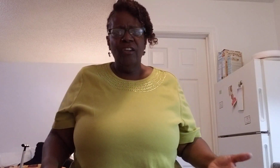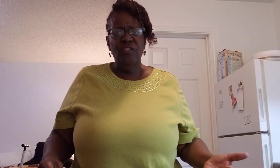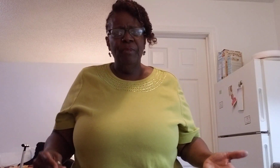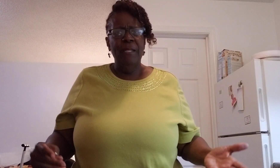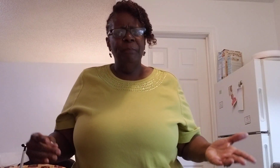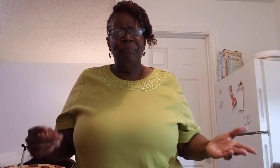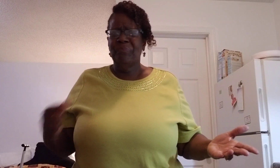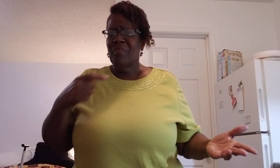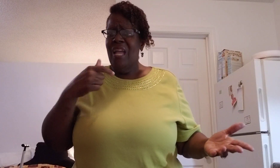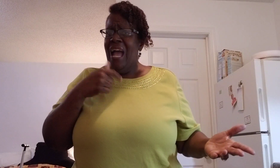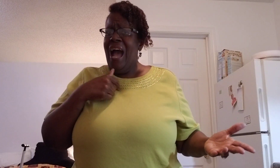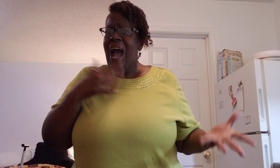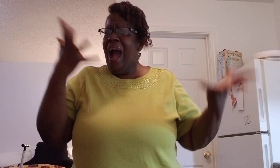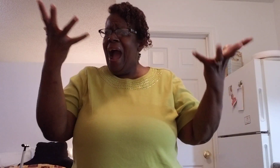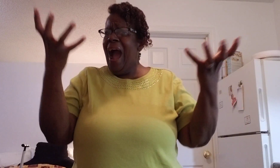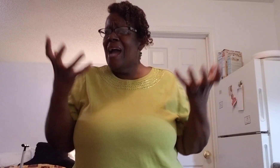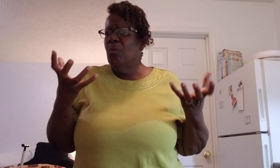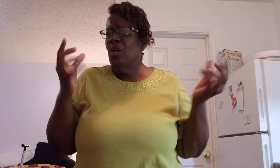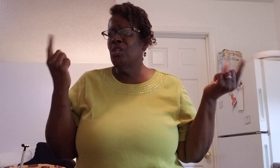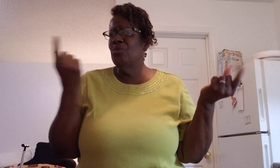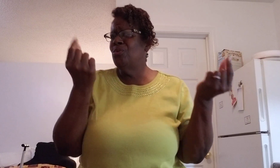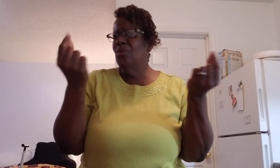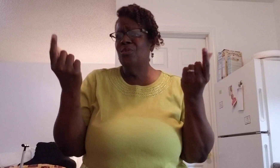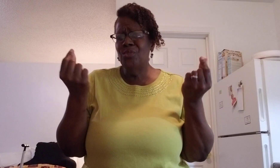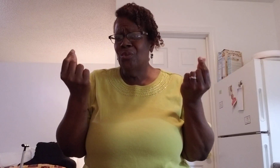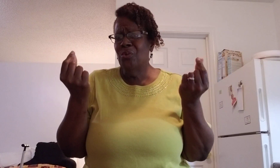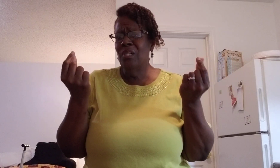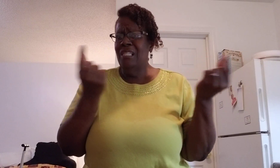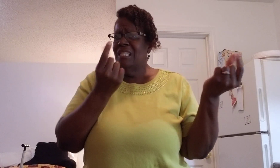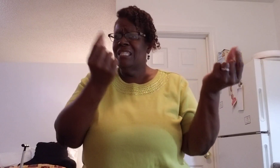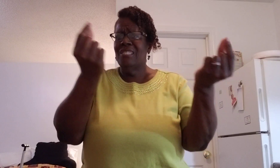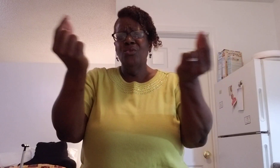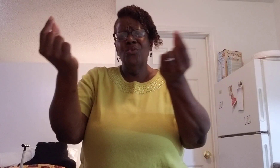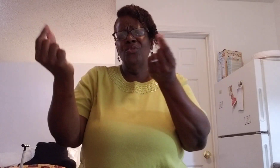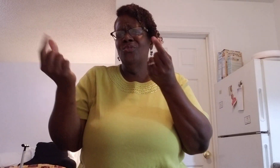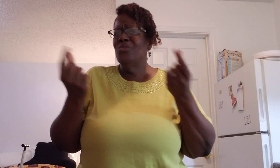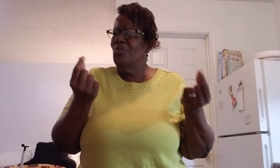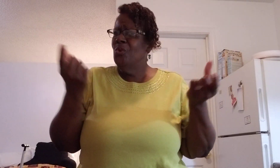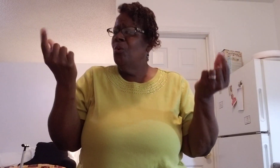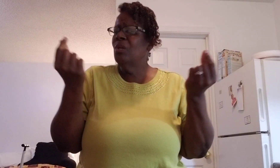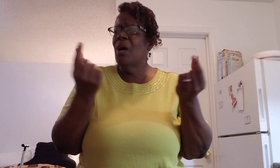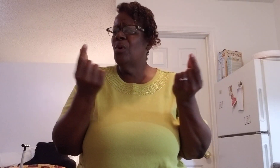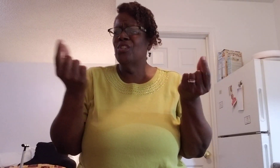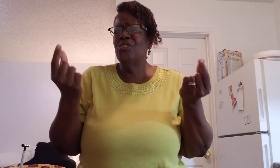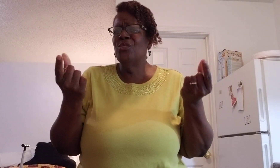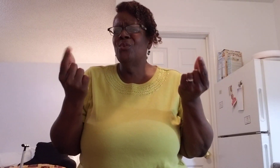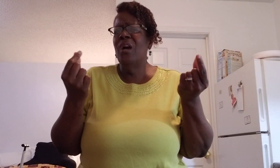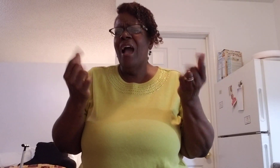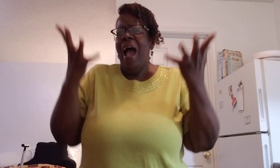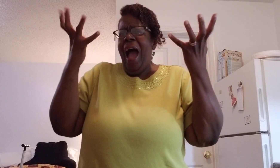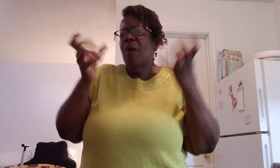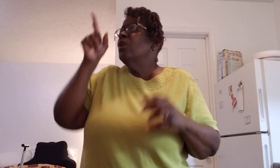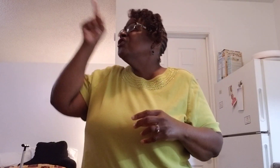of me. I want to do, this is do. What I want to do, I want